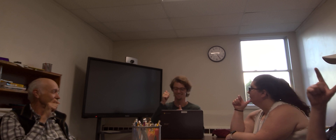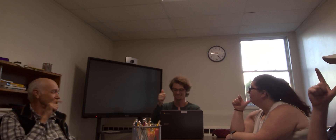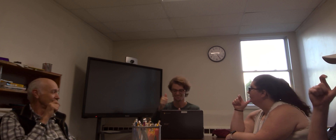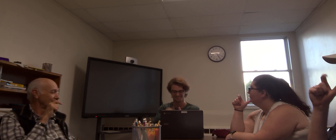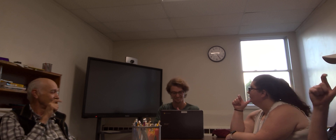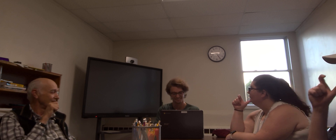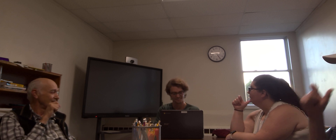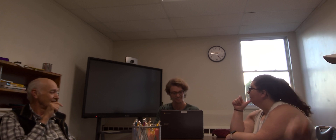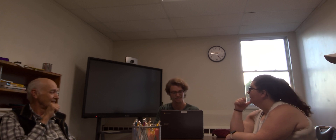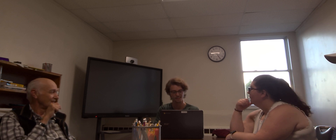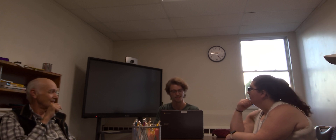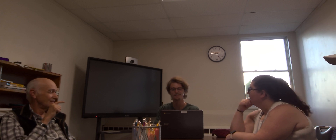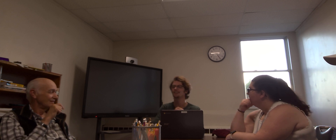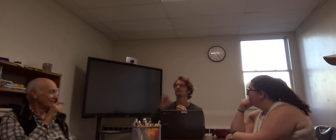Excellent. Now.